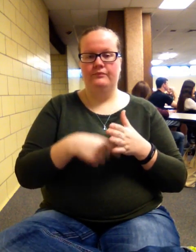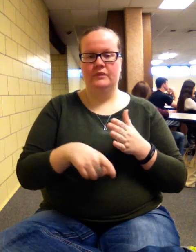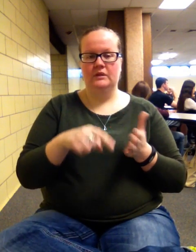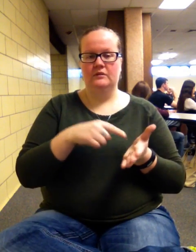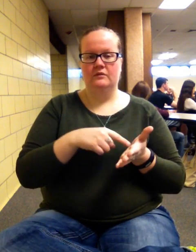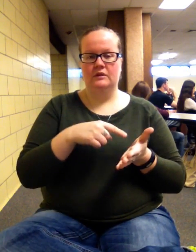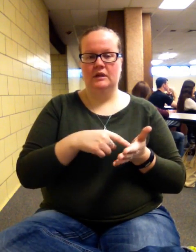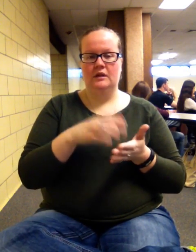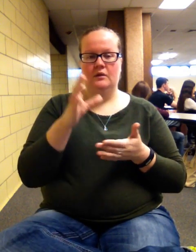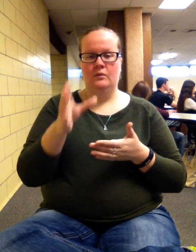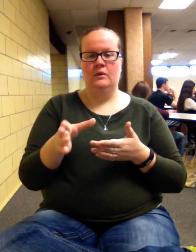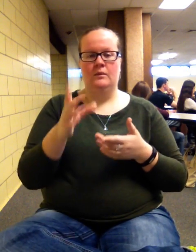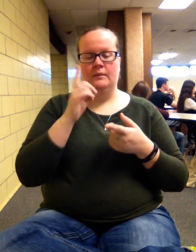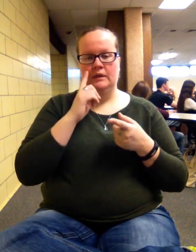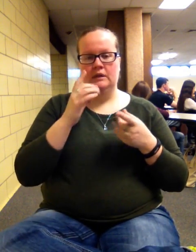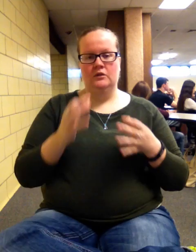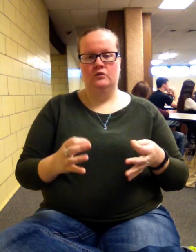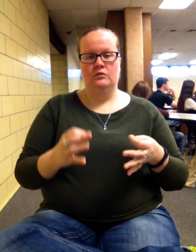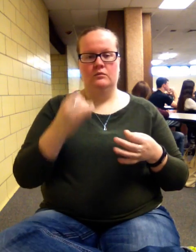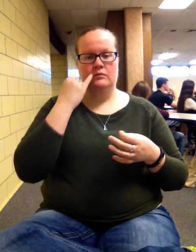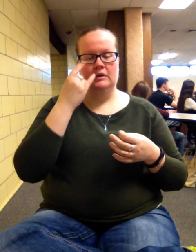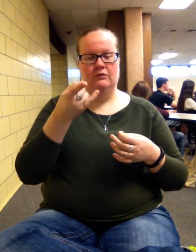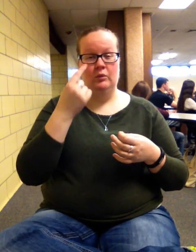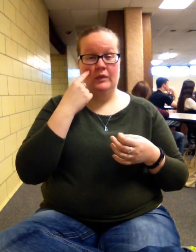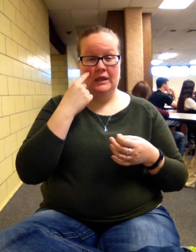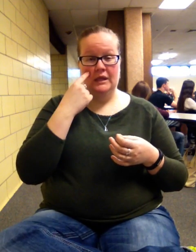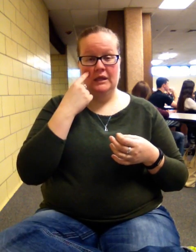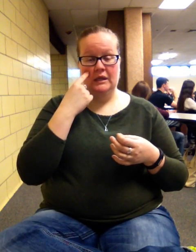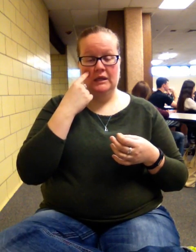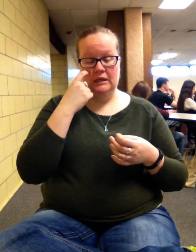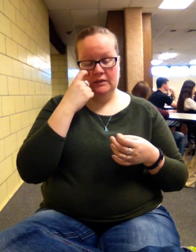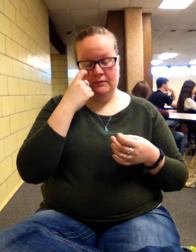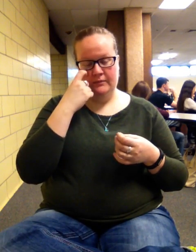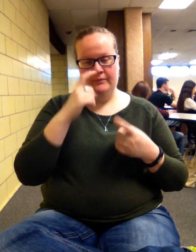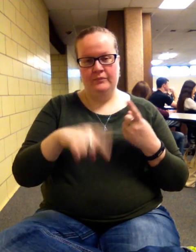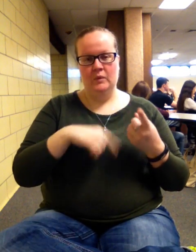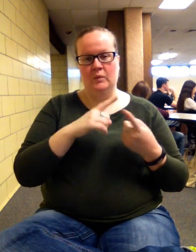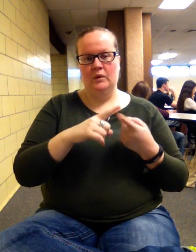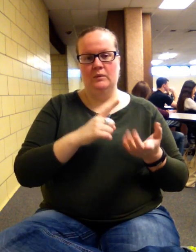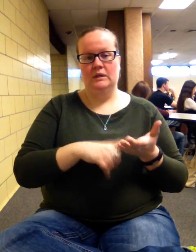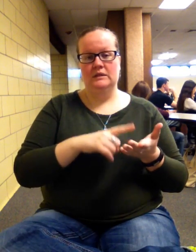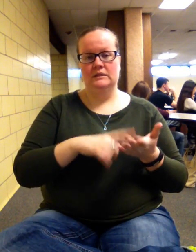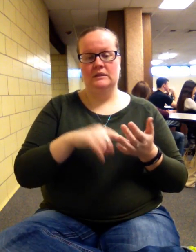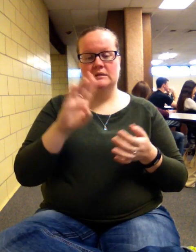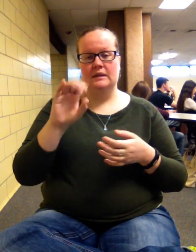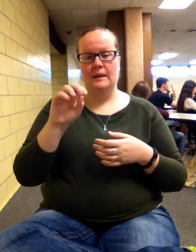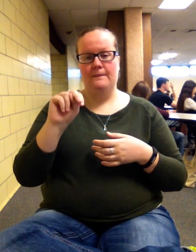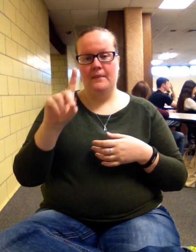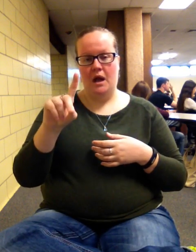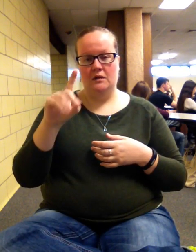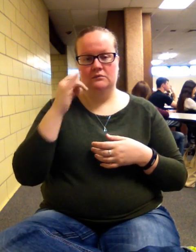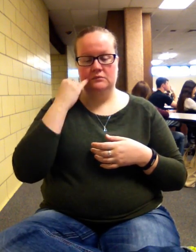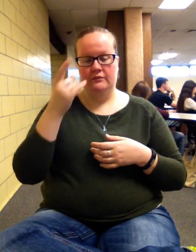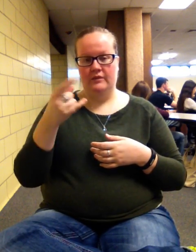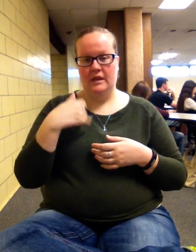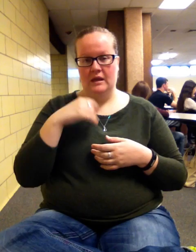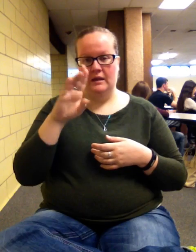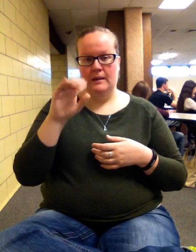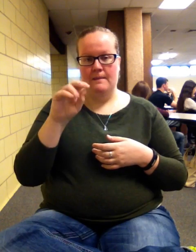be determined, if you think about it, when we talk about bonds, if they had bonds outstanding, we